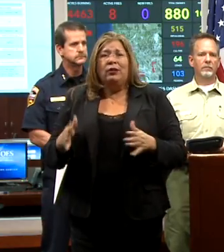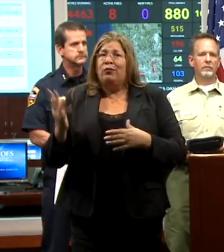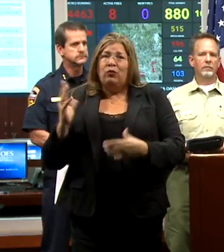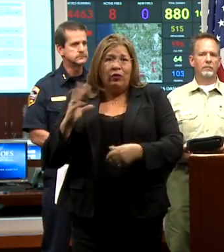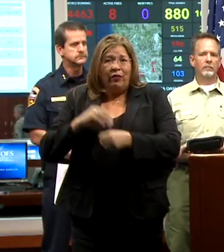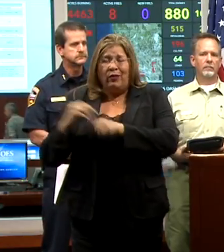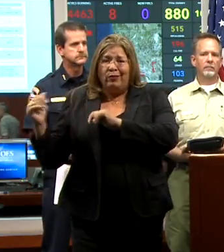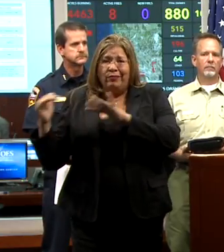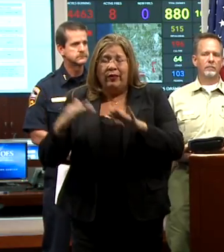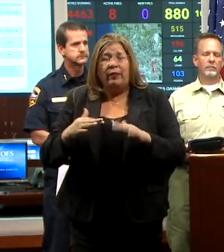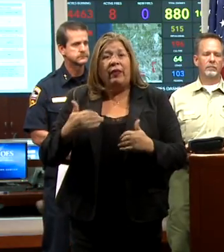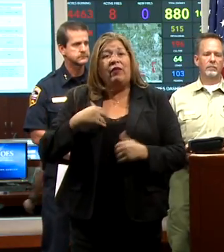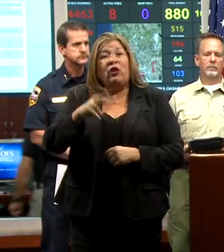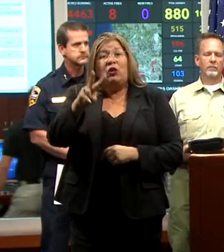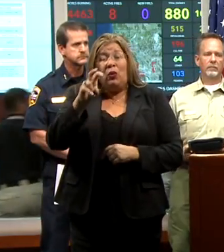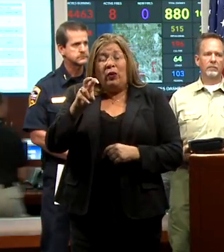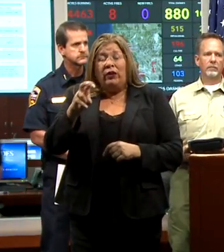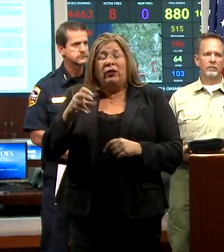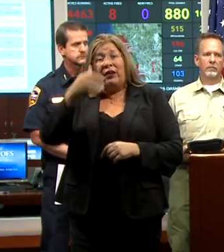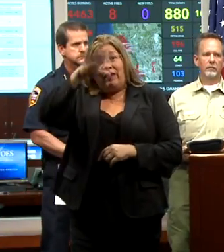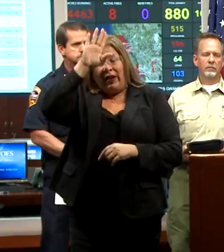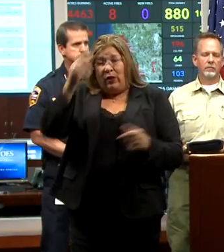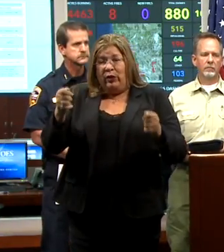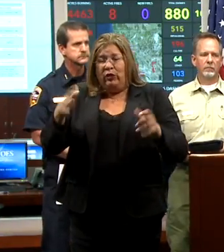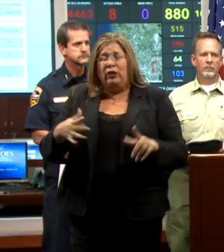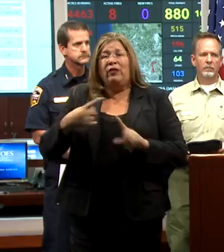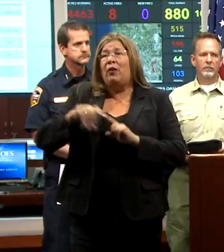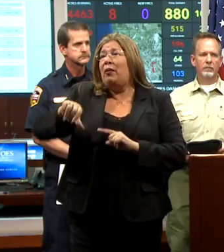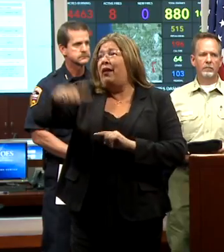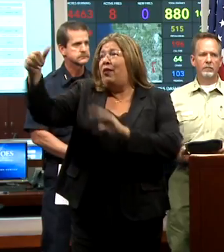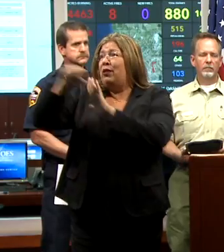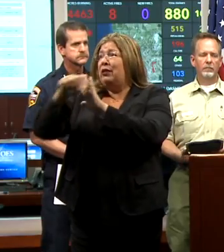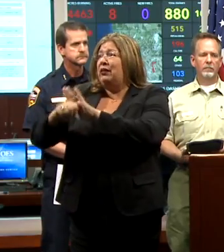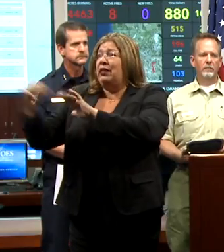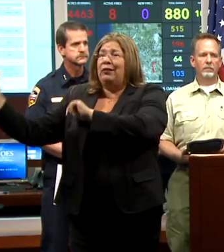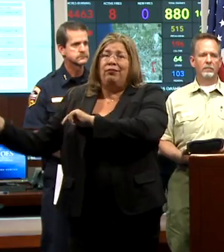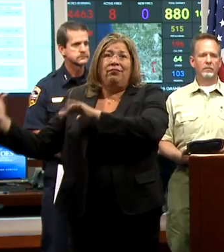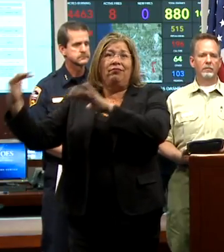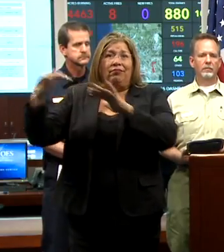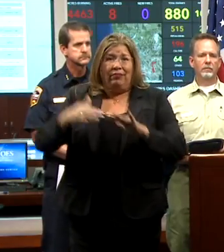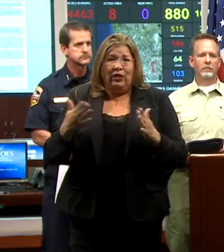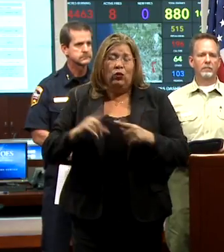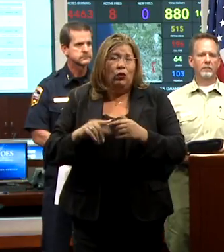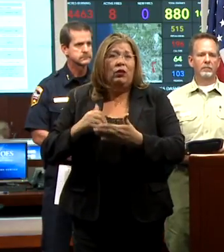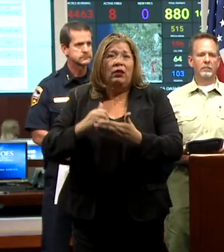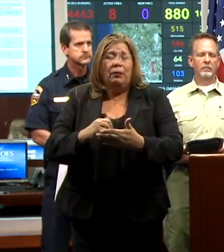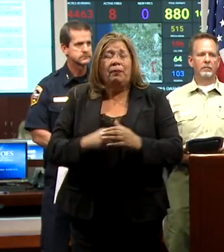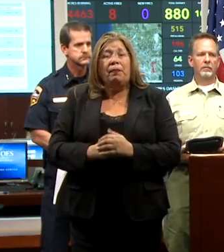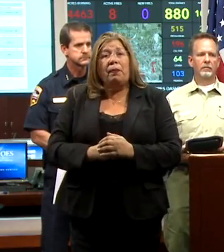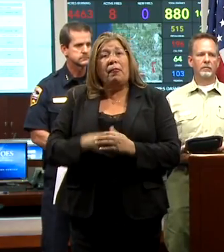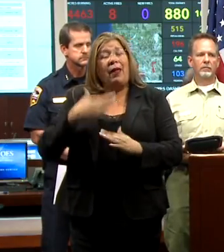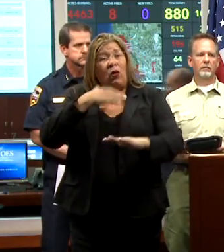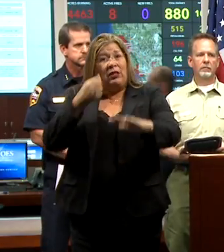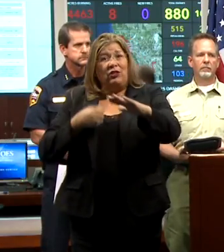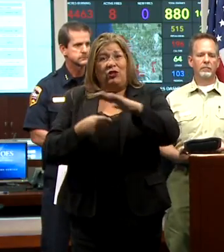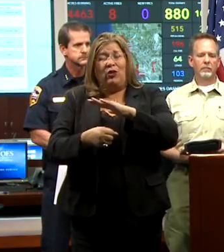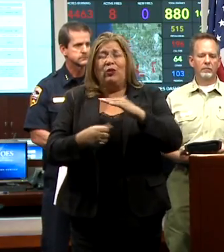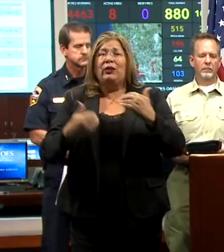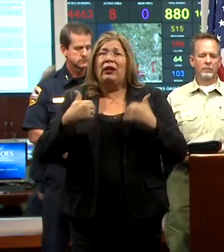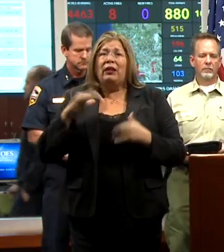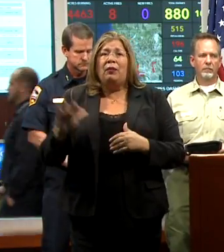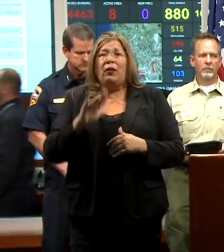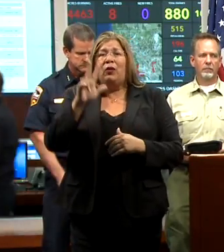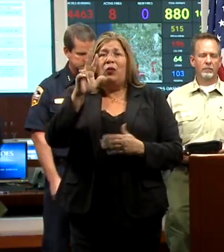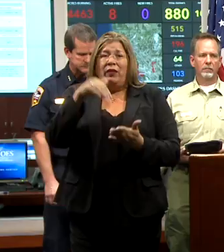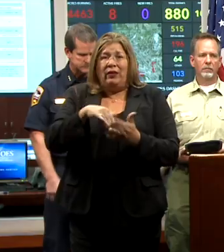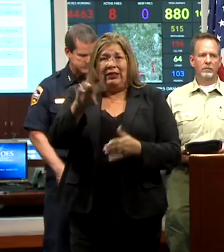more than 200 engines from supporting states across the western United States. In our shelters last night, we had a little over